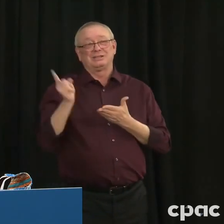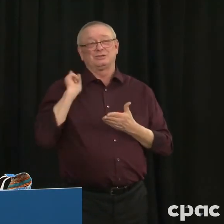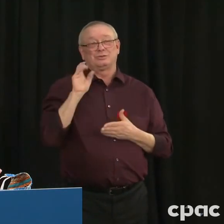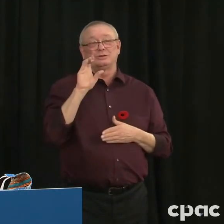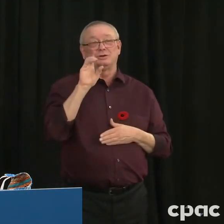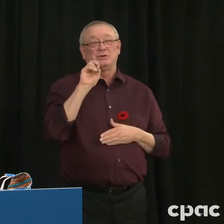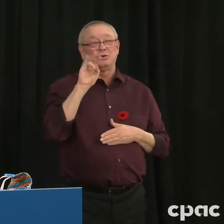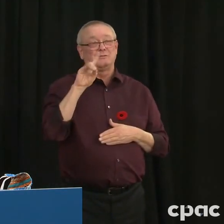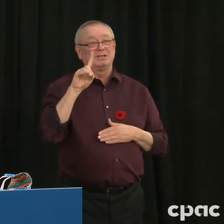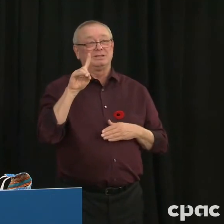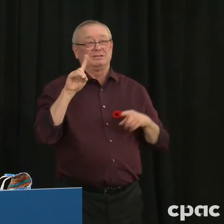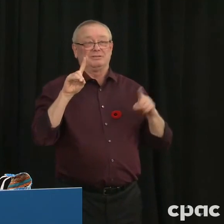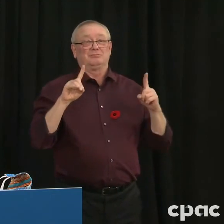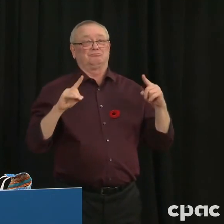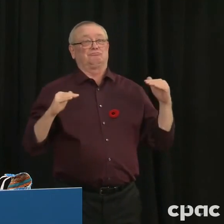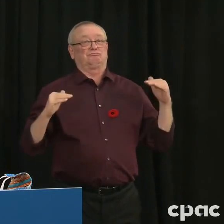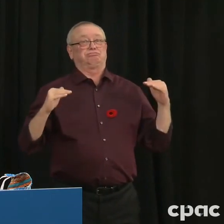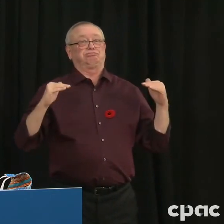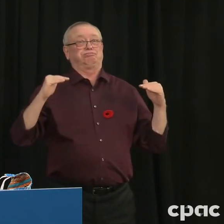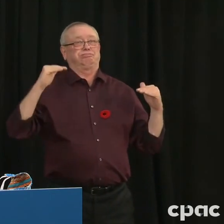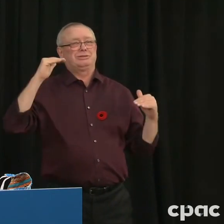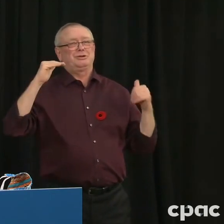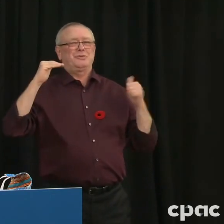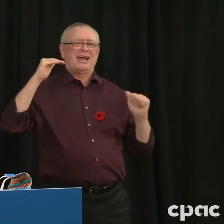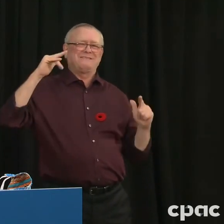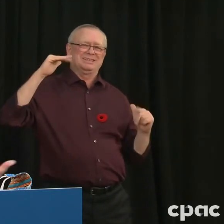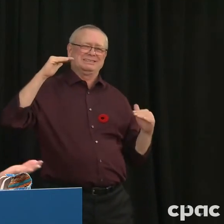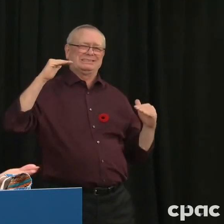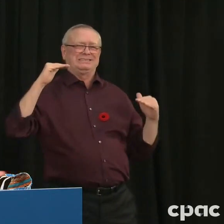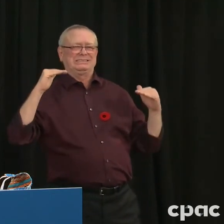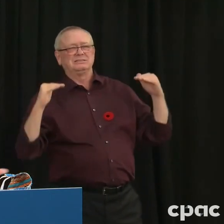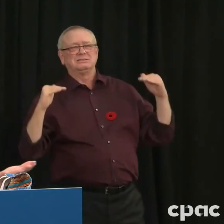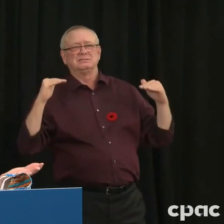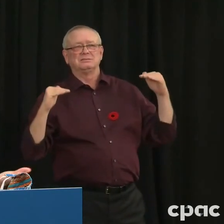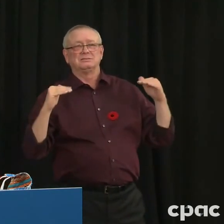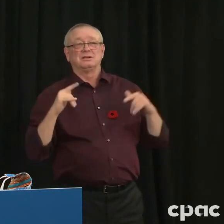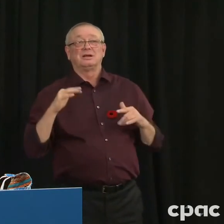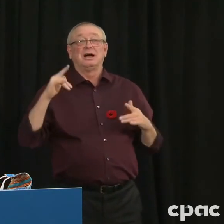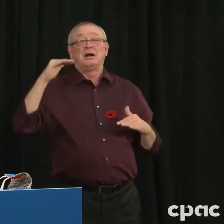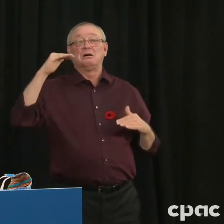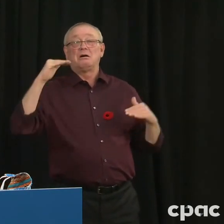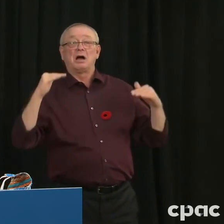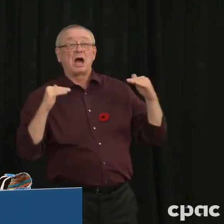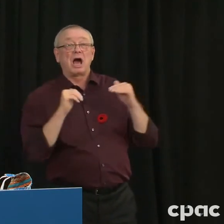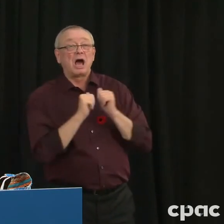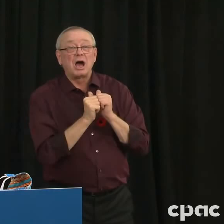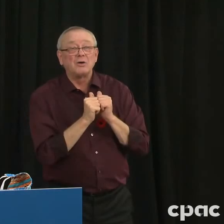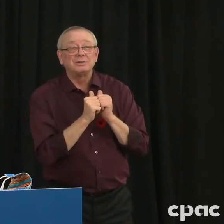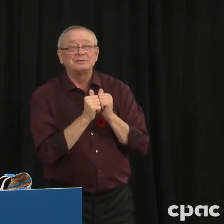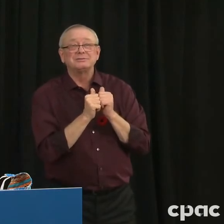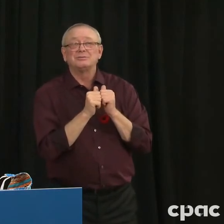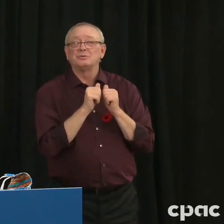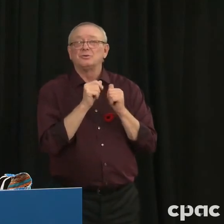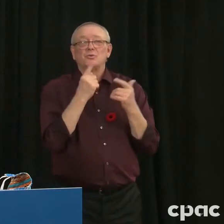balance. But again, there's no one single right way to do that, and all of these options are on the table for discussion.